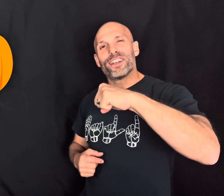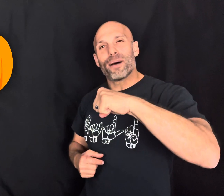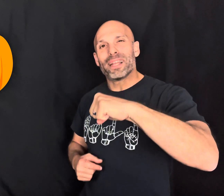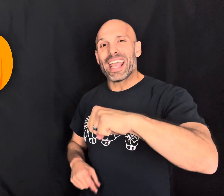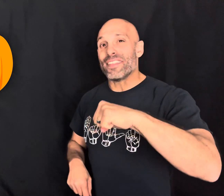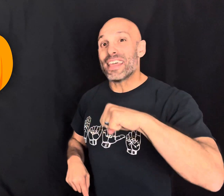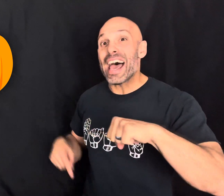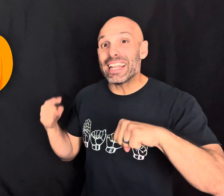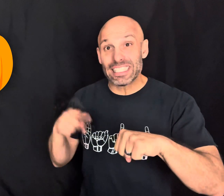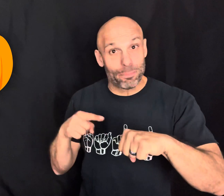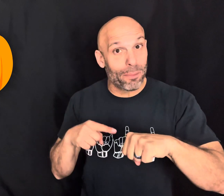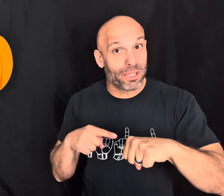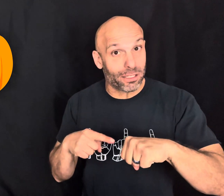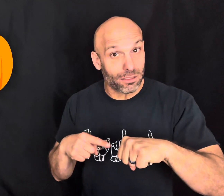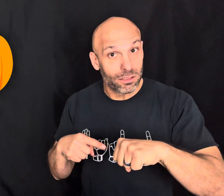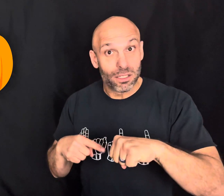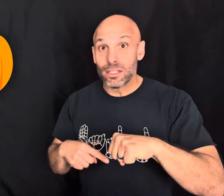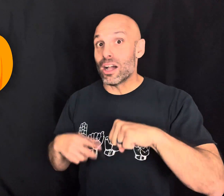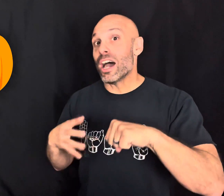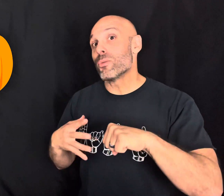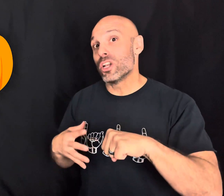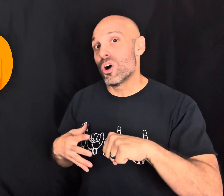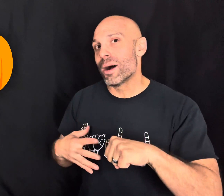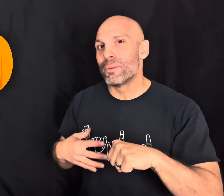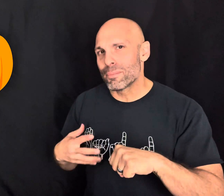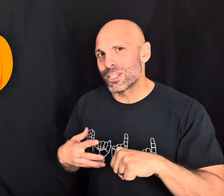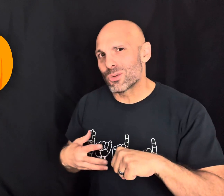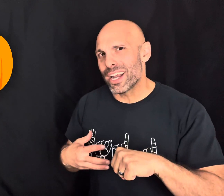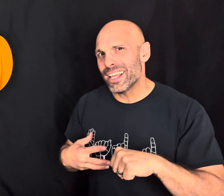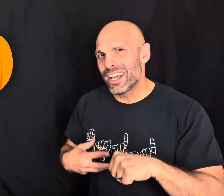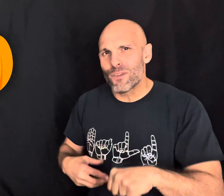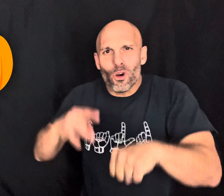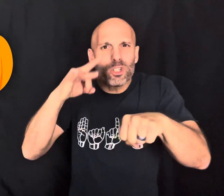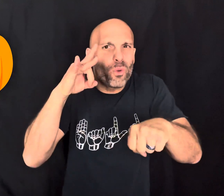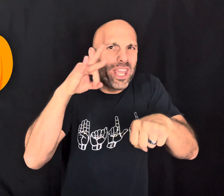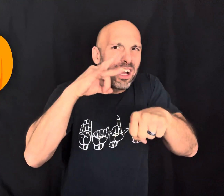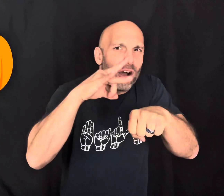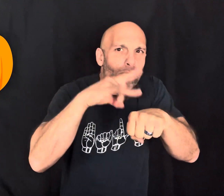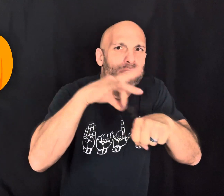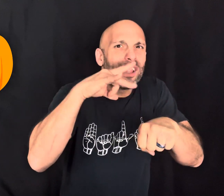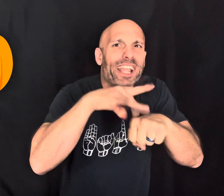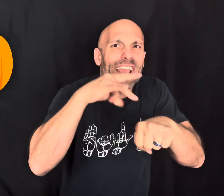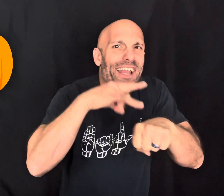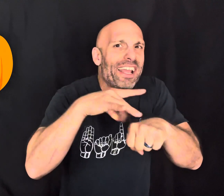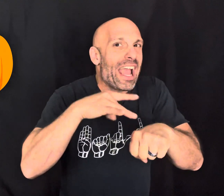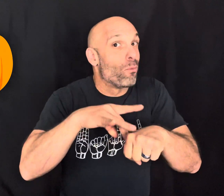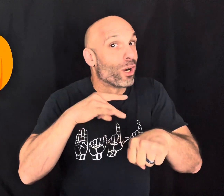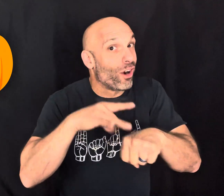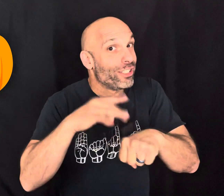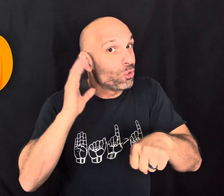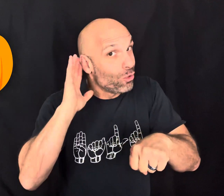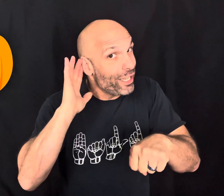non-dominant hand. That is the pumpkin. Now, how do we know a pumpkin's ready? Of course, we're gonna flick it and we're going to